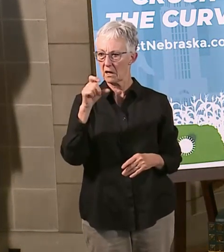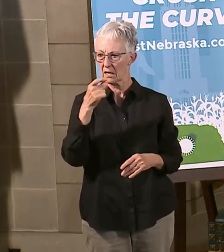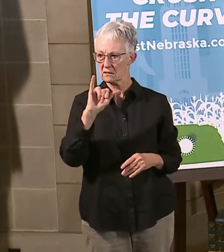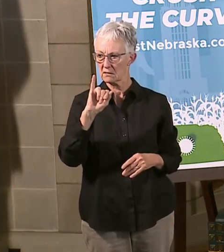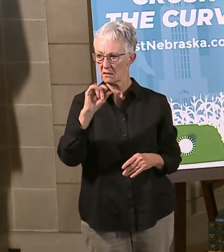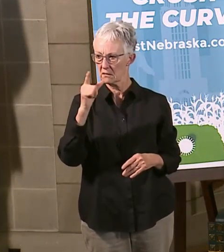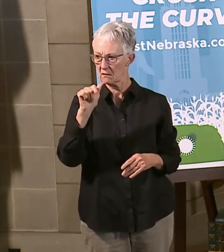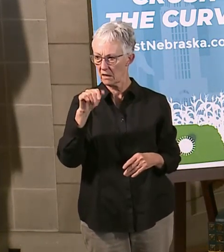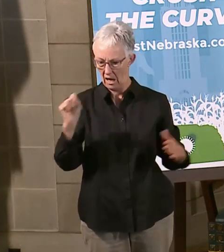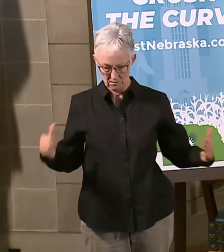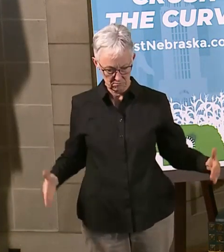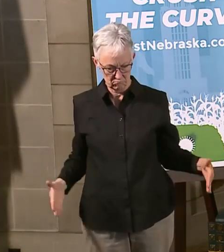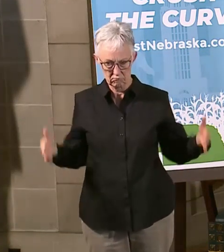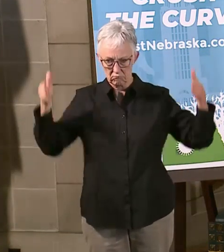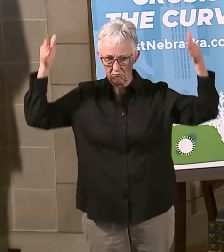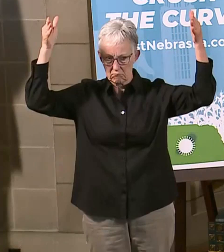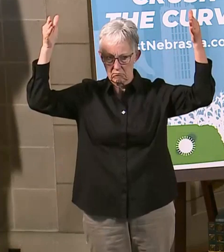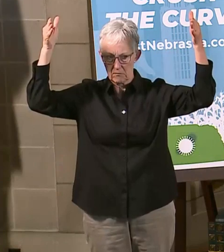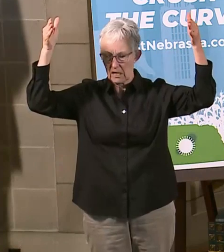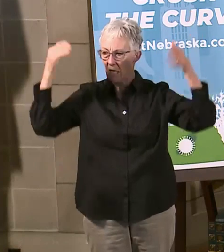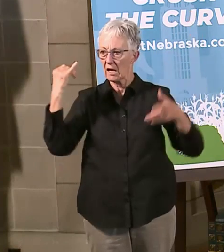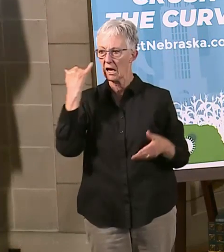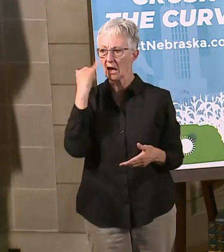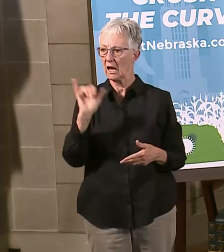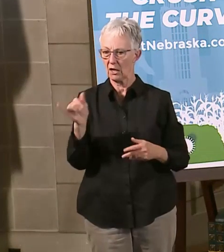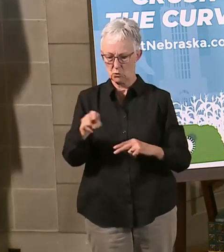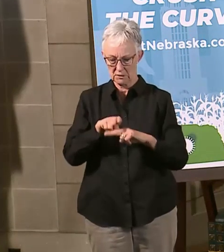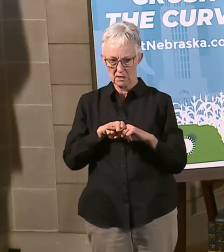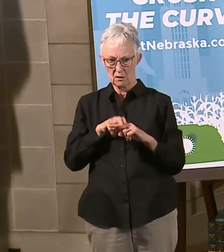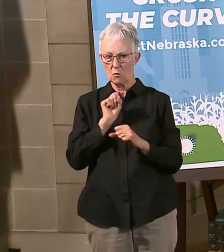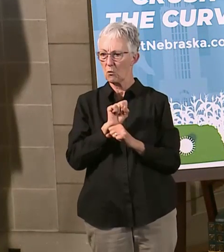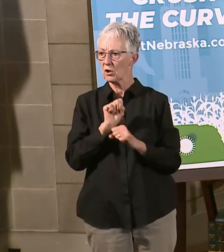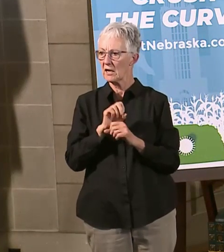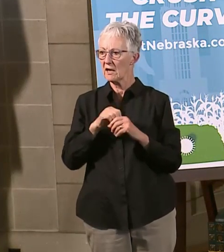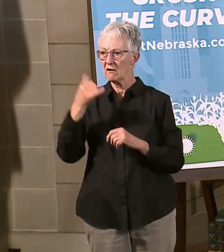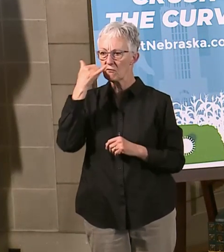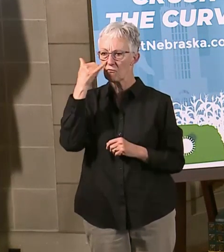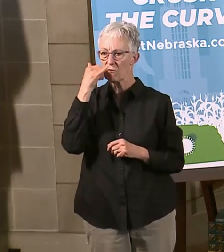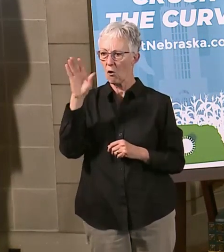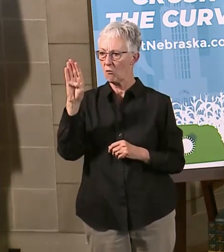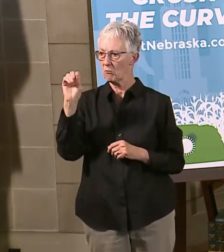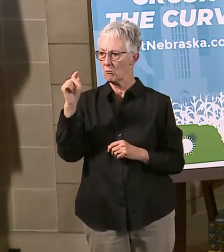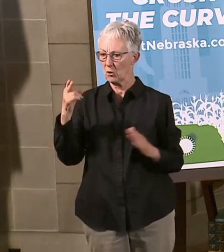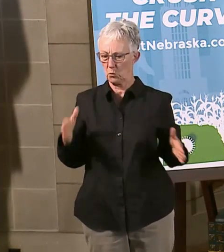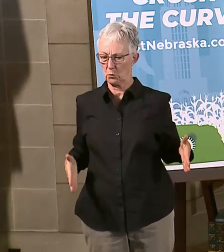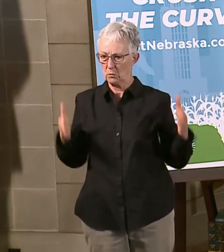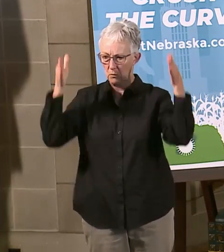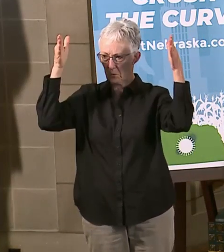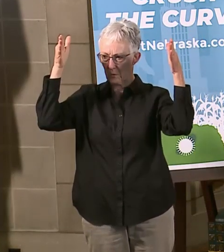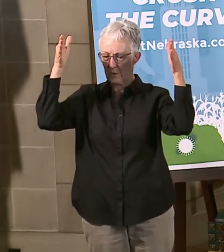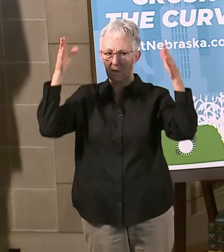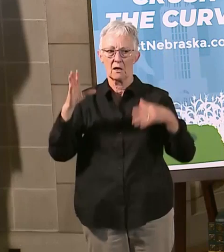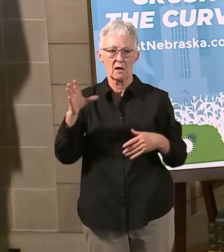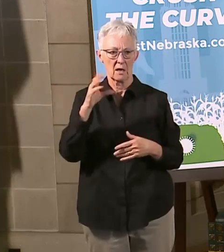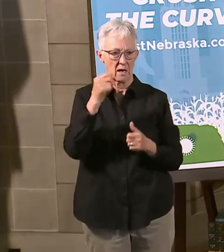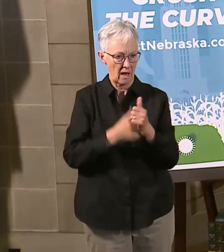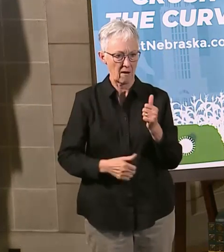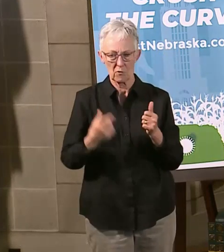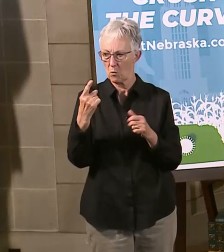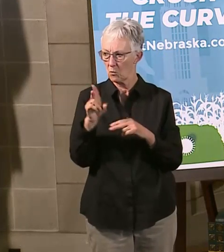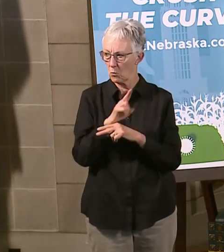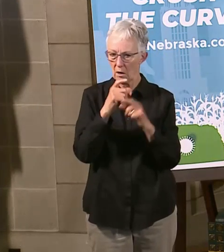in lunchrooms so that you're kind of eating in a phone booth. They're taking the temperatures of people coming in. Everybody's masked. They're sanitizing